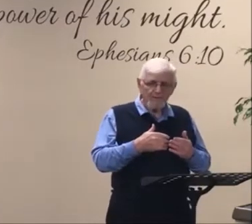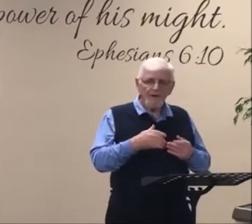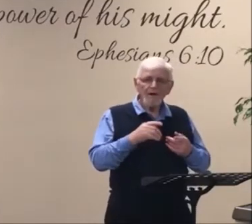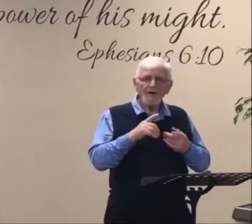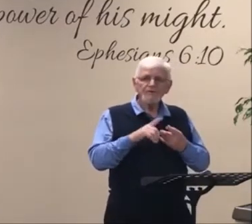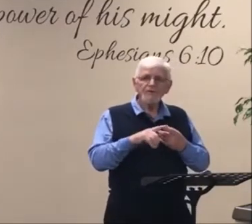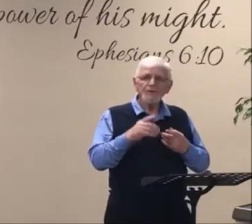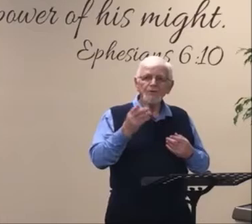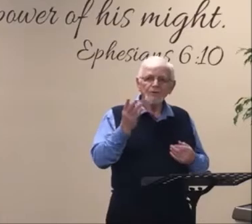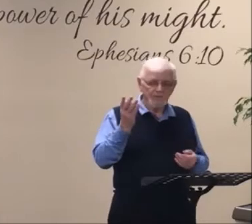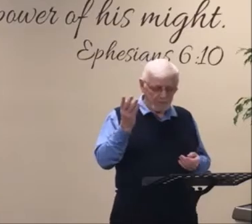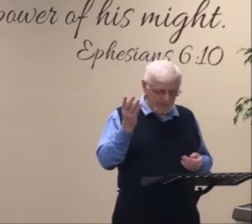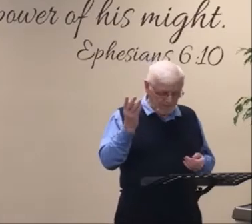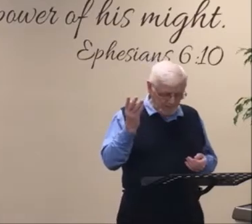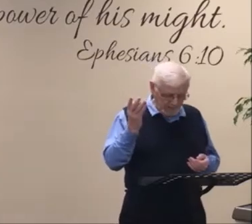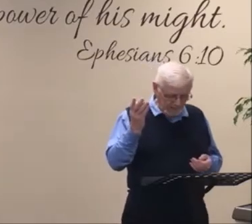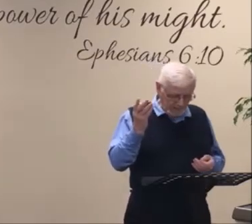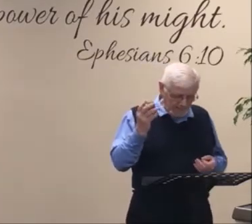nearer to